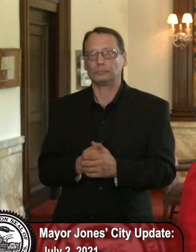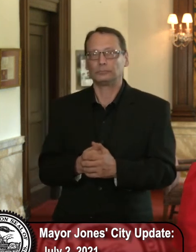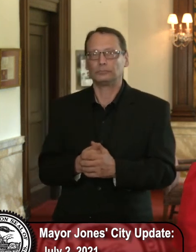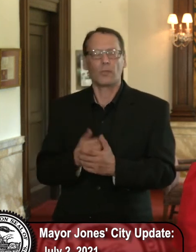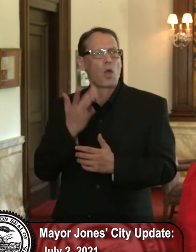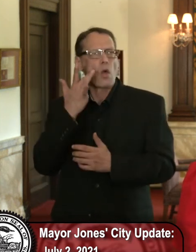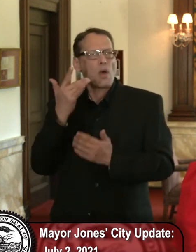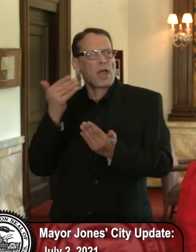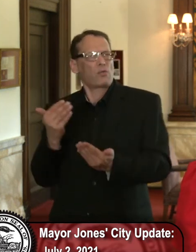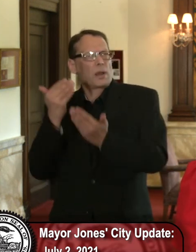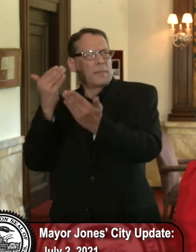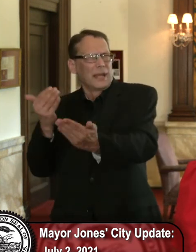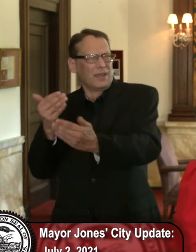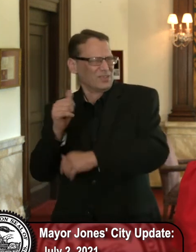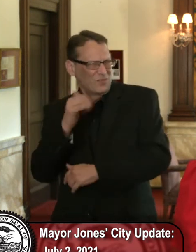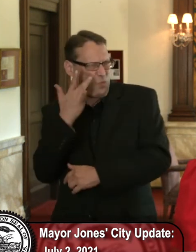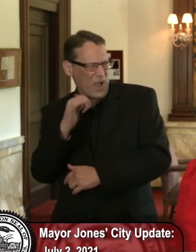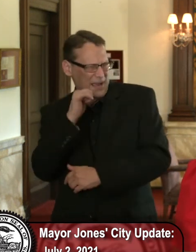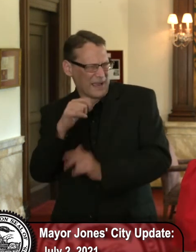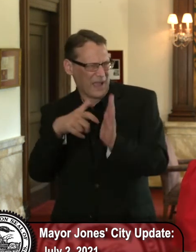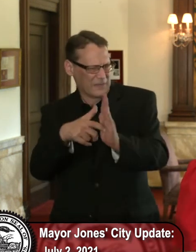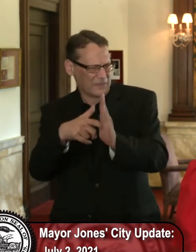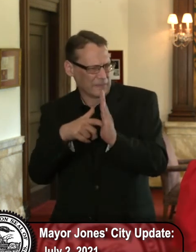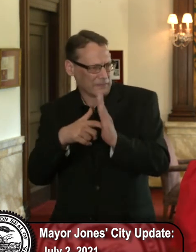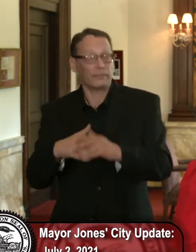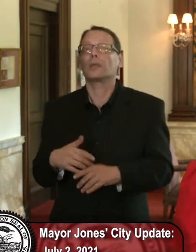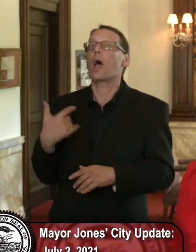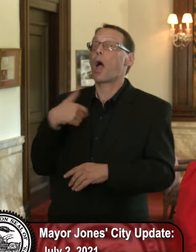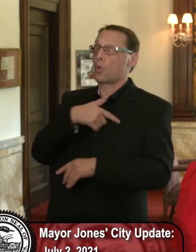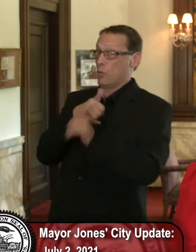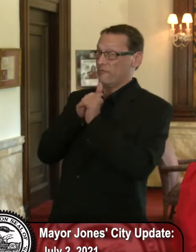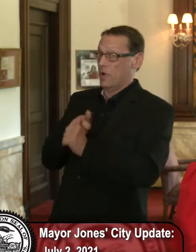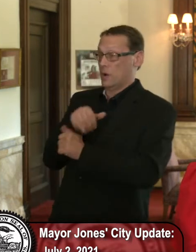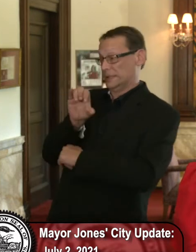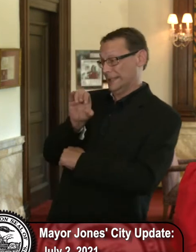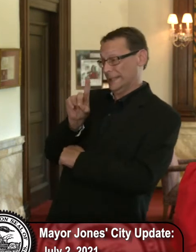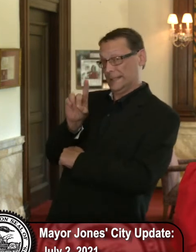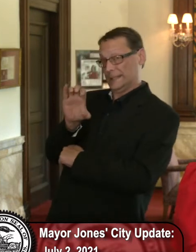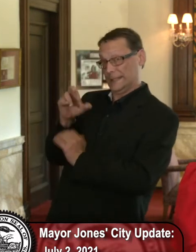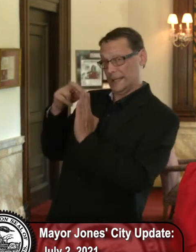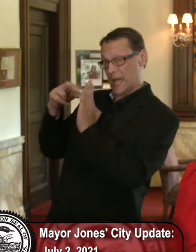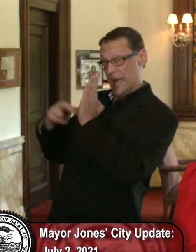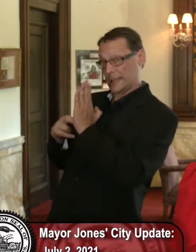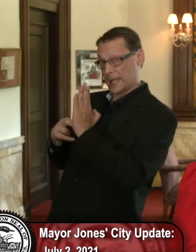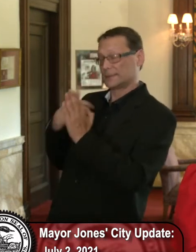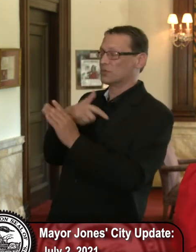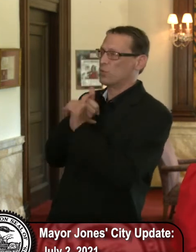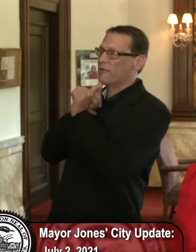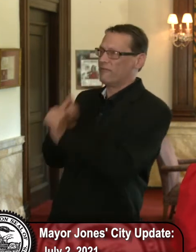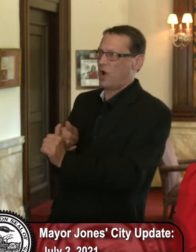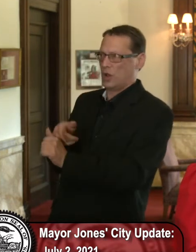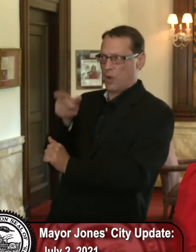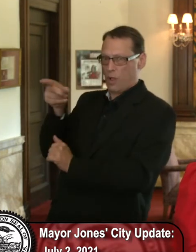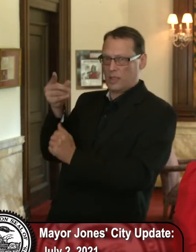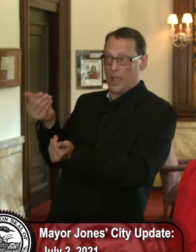a recommendation and not a mandate? Well, we are following CDC guidelines, and the CDC has issued a recommendation or